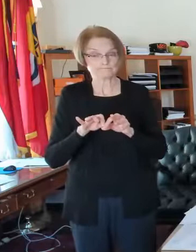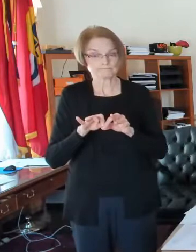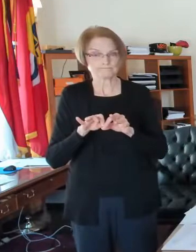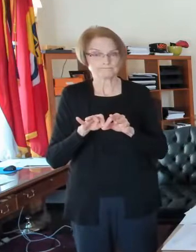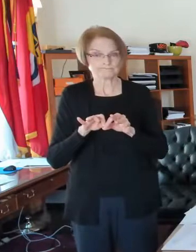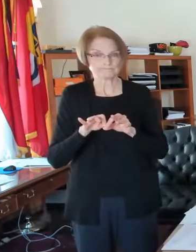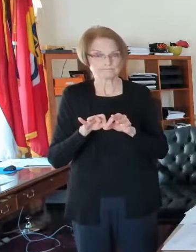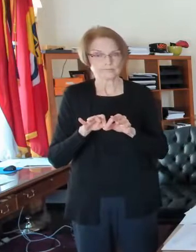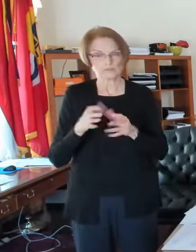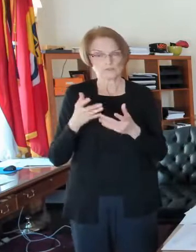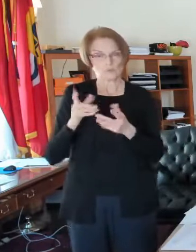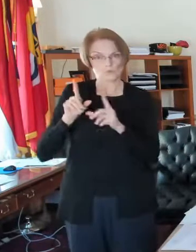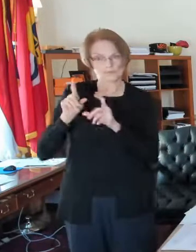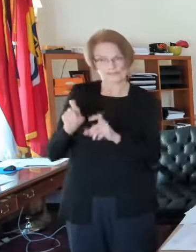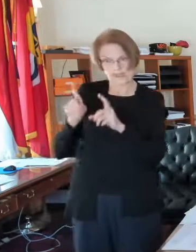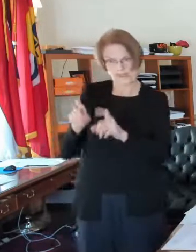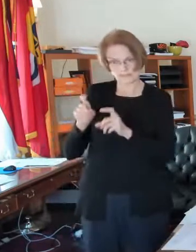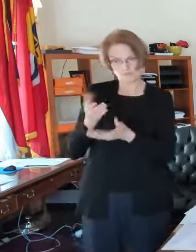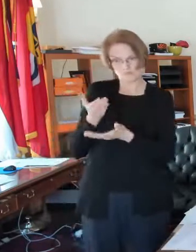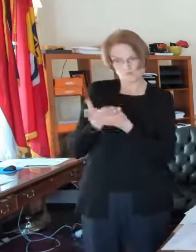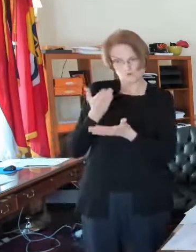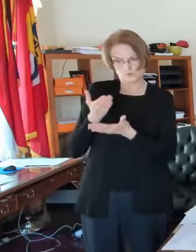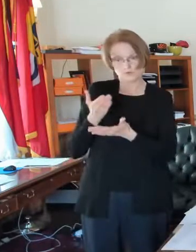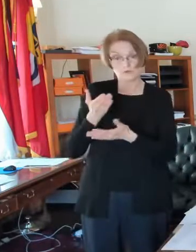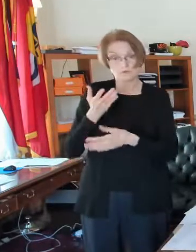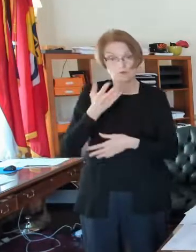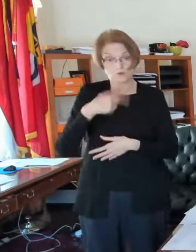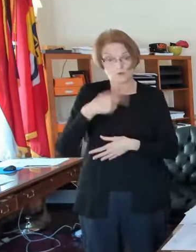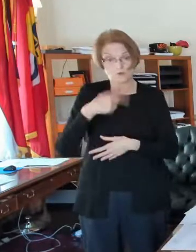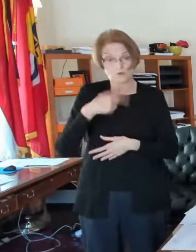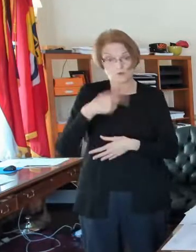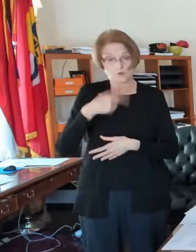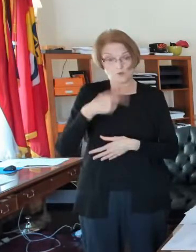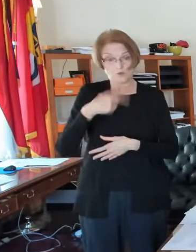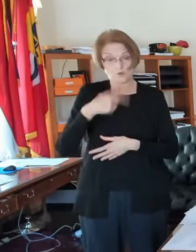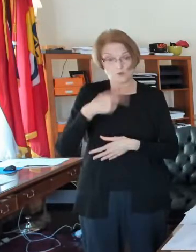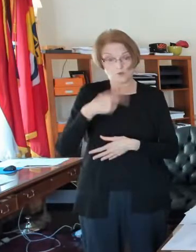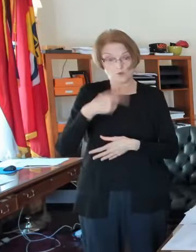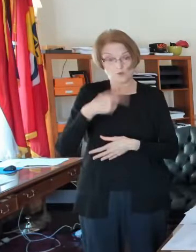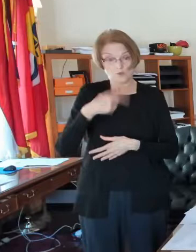according to the trials, is to keep people who get the virus